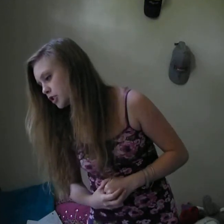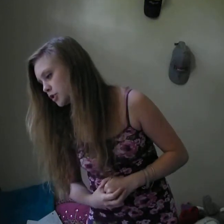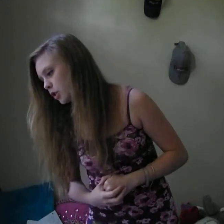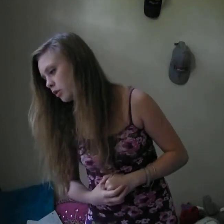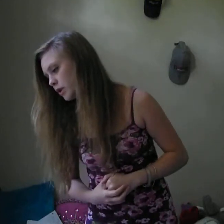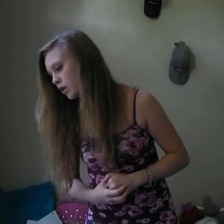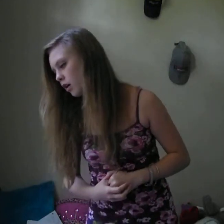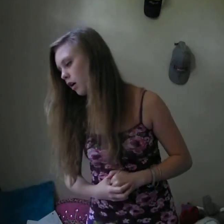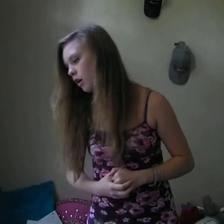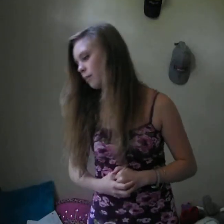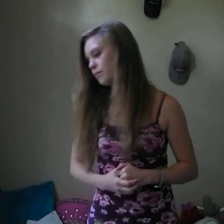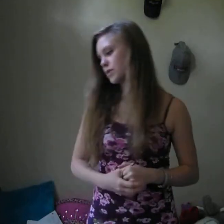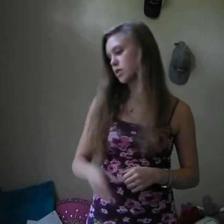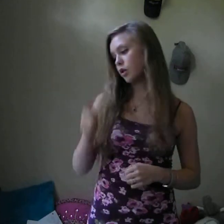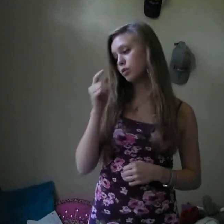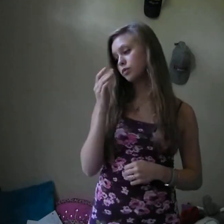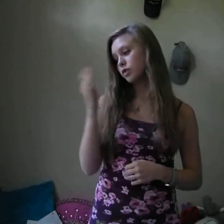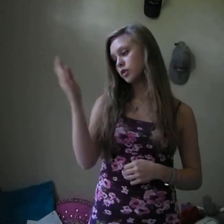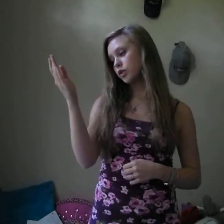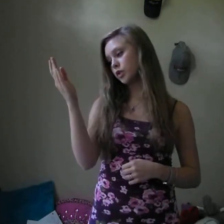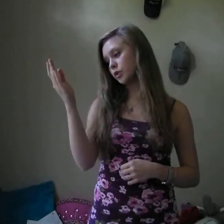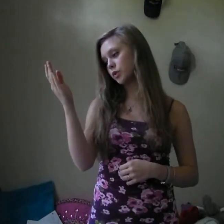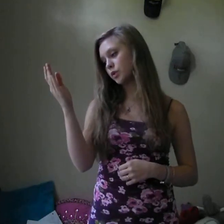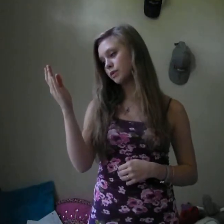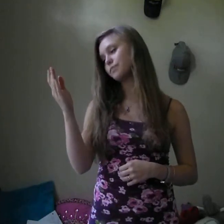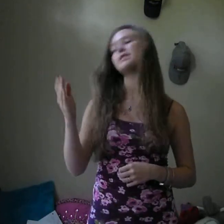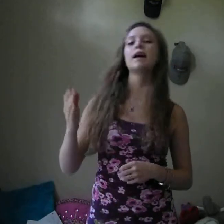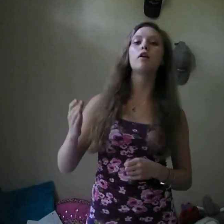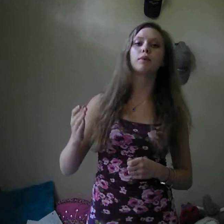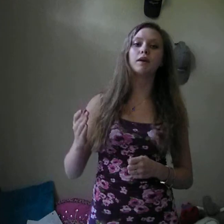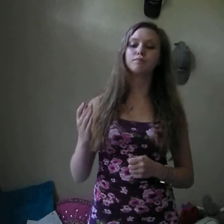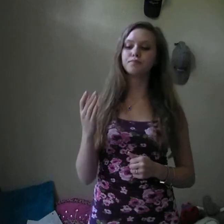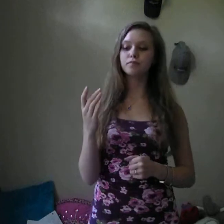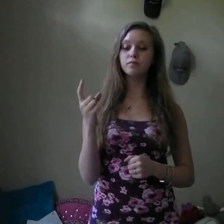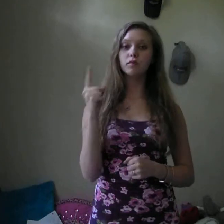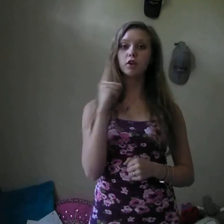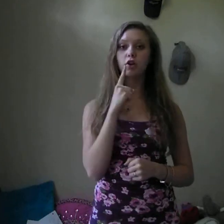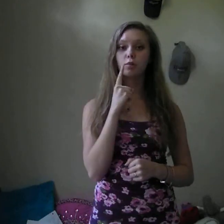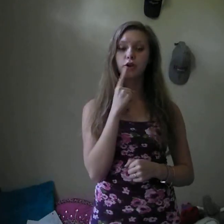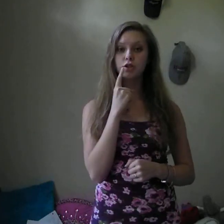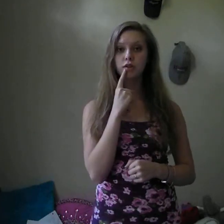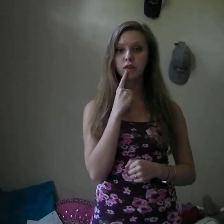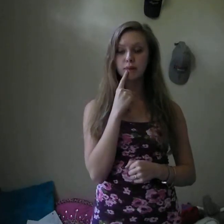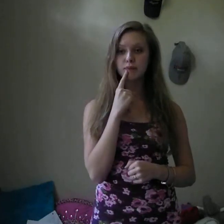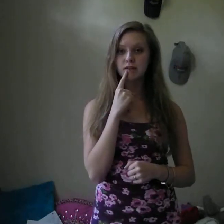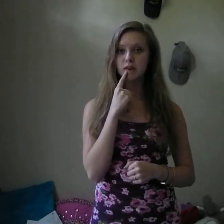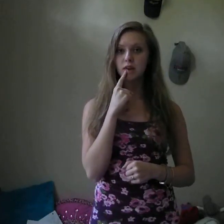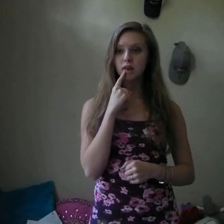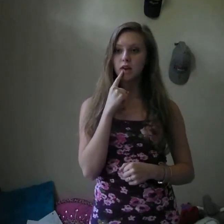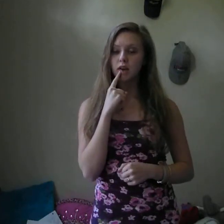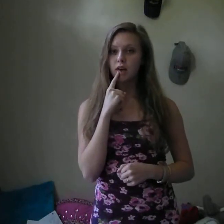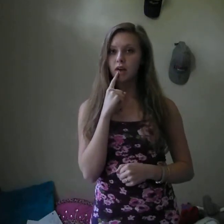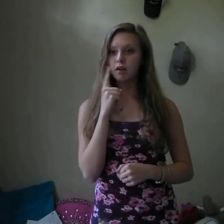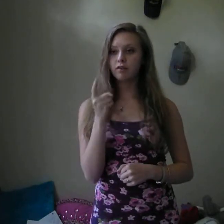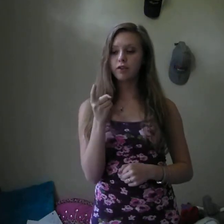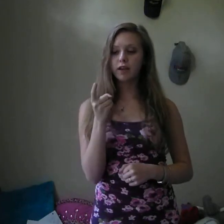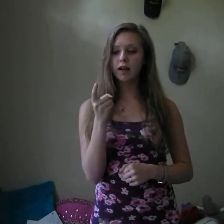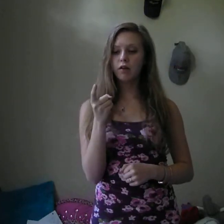You told me to call. So you tell me. You're going to point to your lips and flick it out